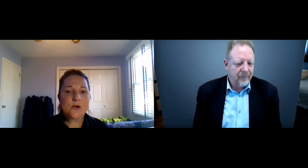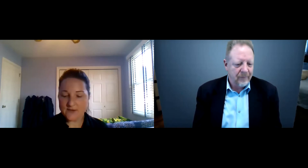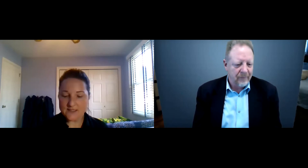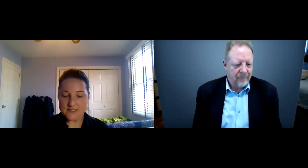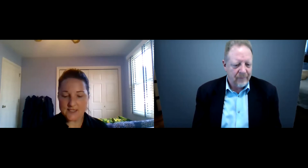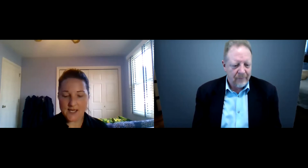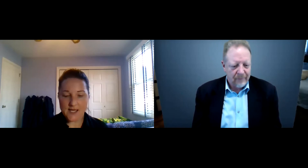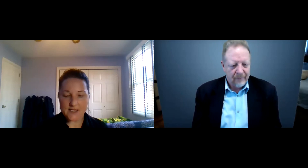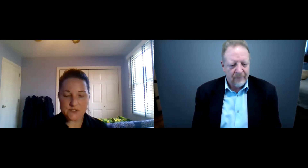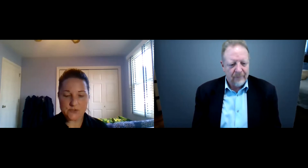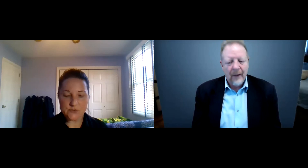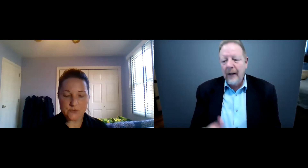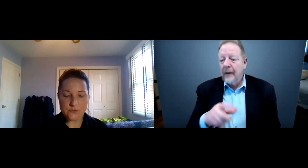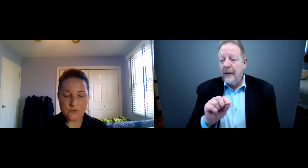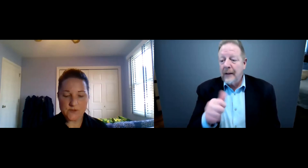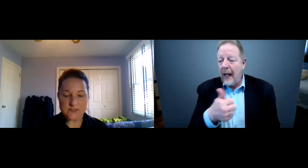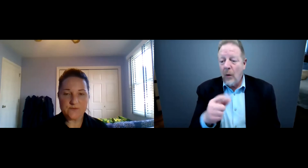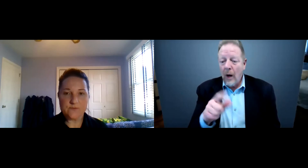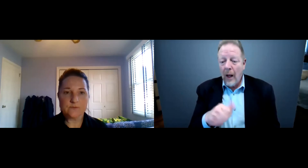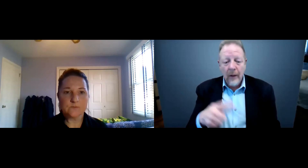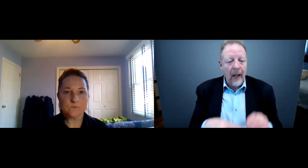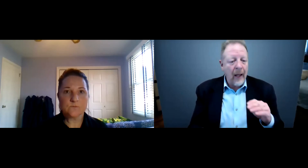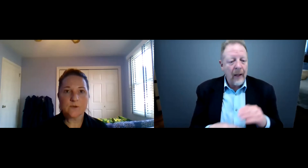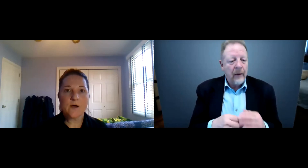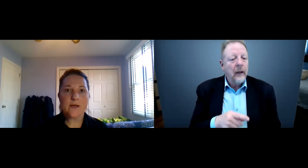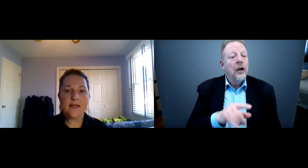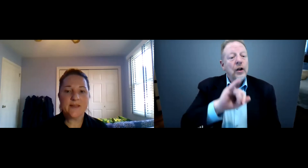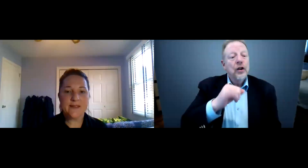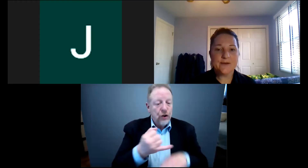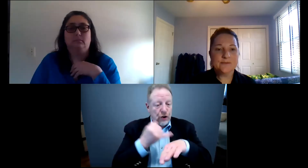Anybody else have anything to add to? Jeannie has her hand raised.